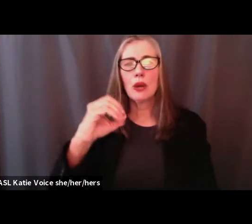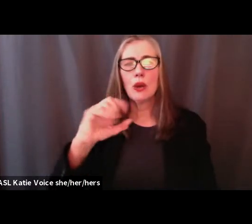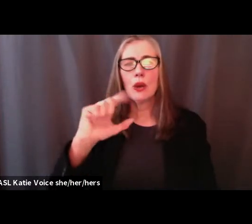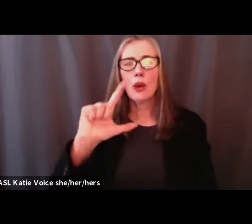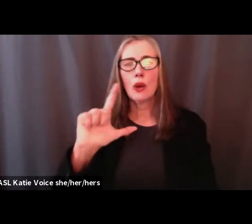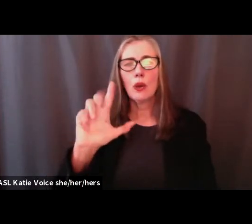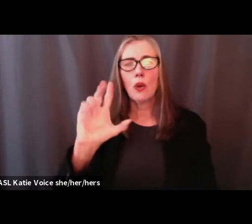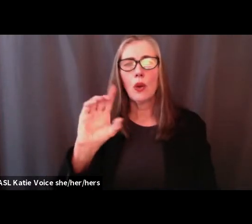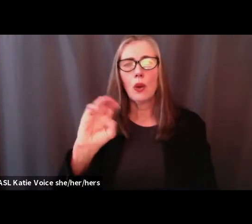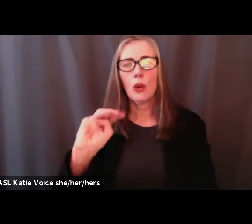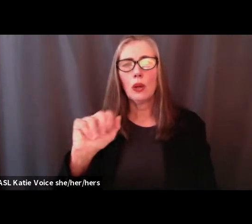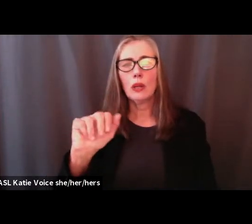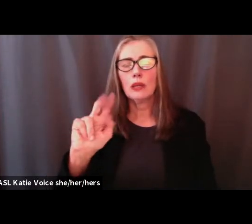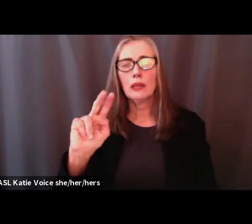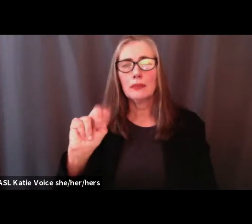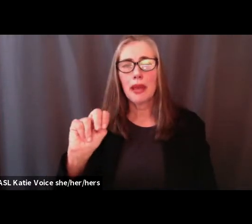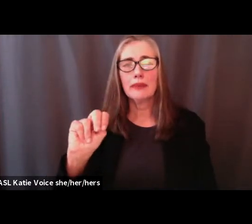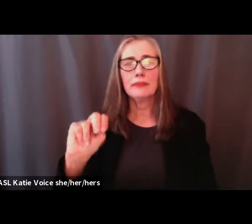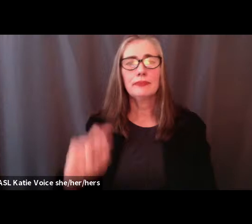Okay,